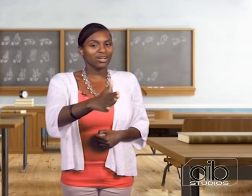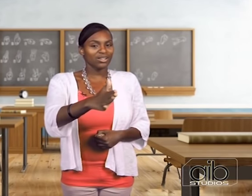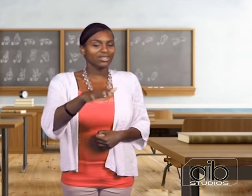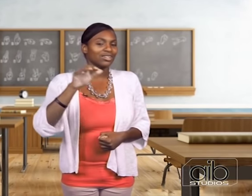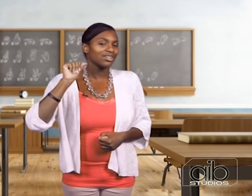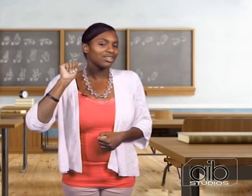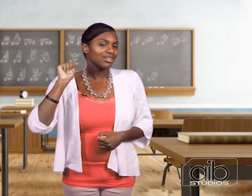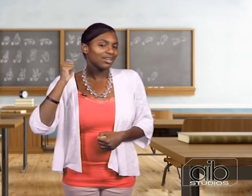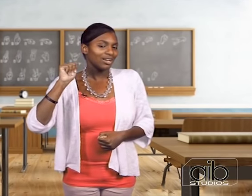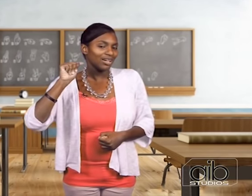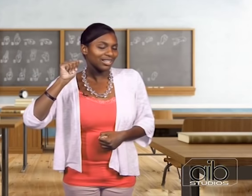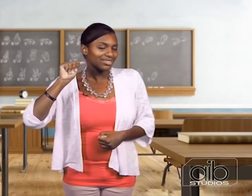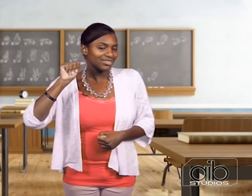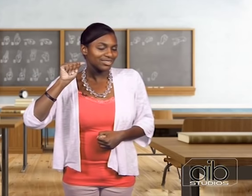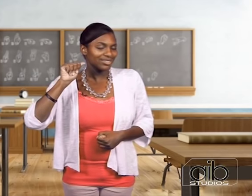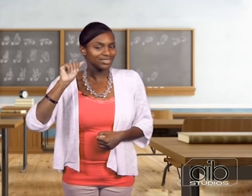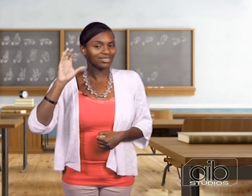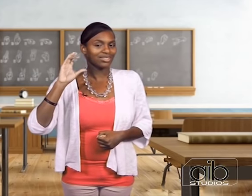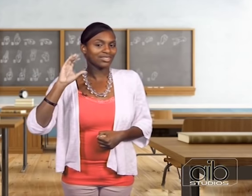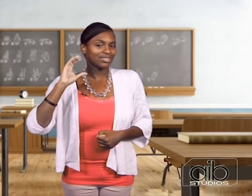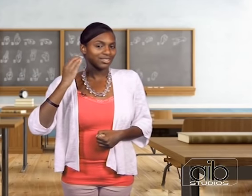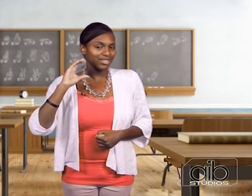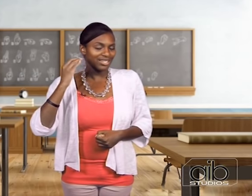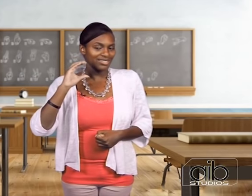grandma, aunt, cousin,